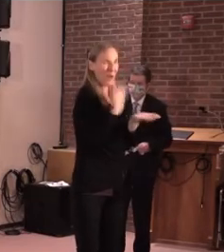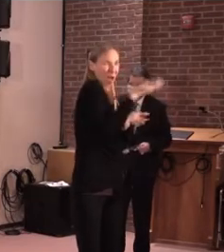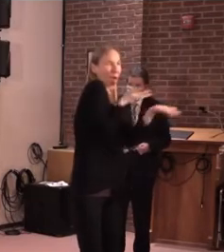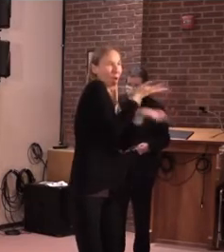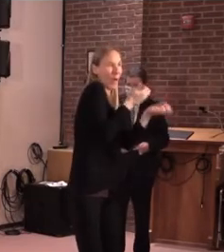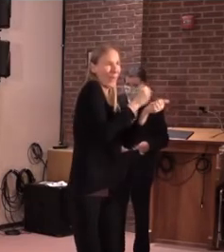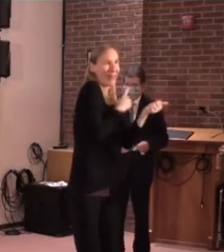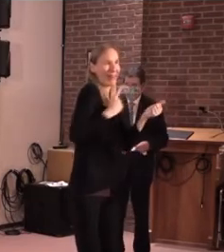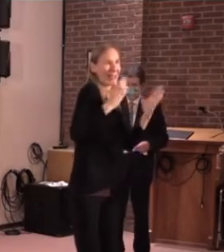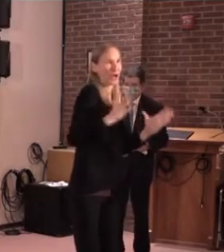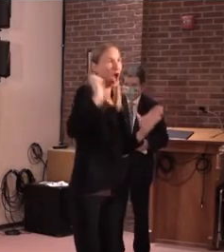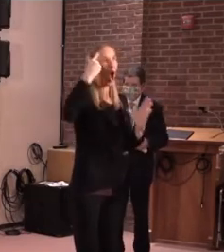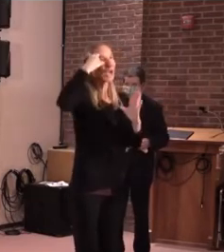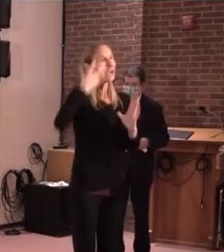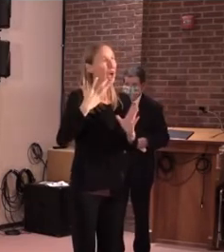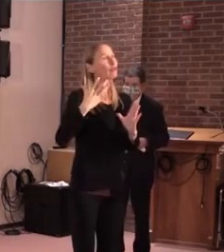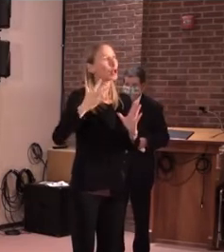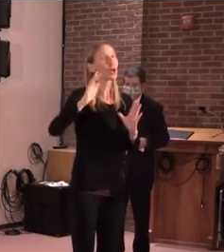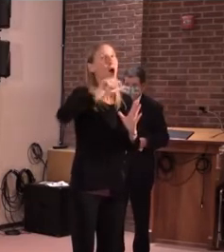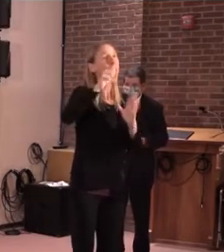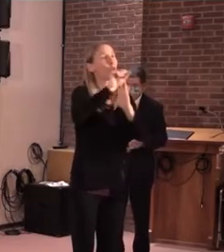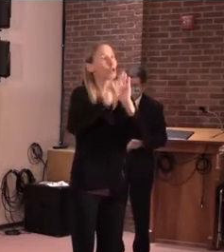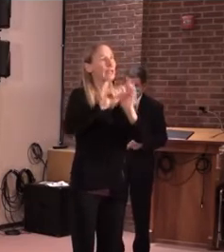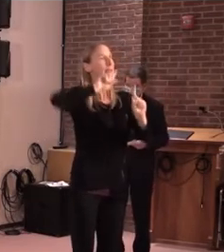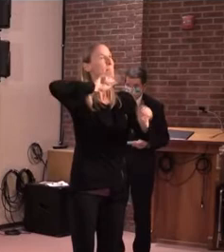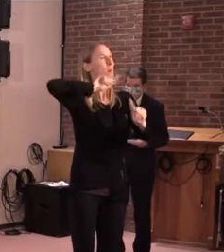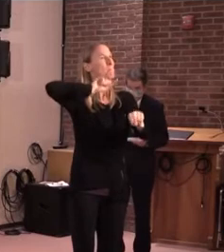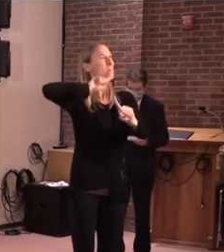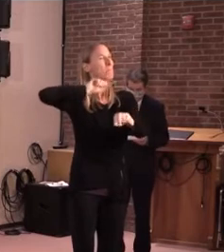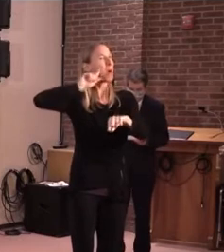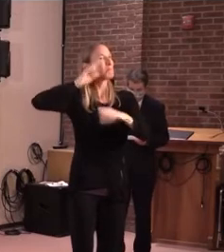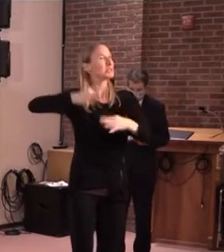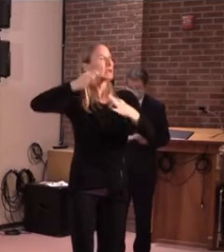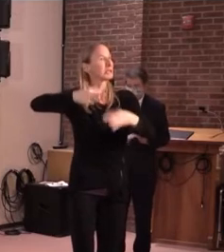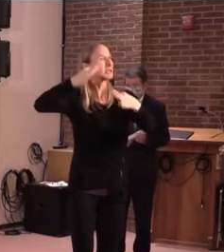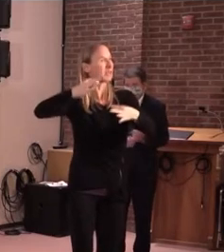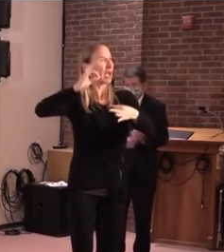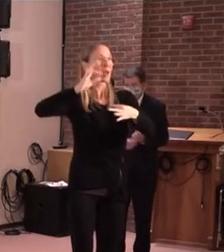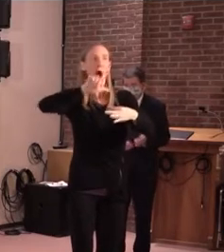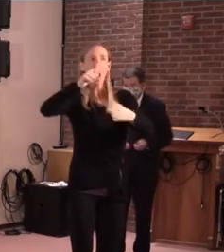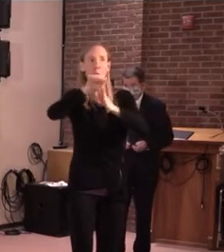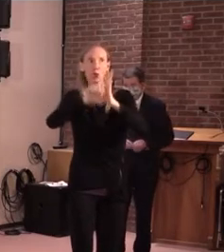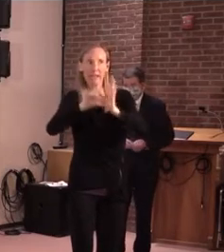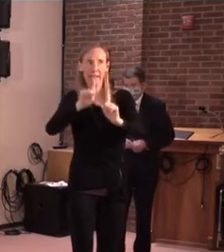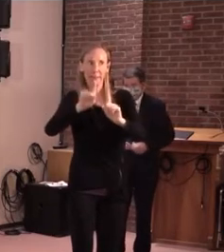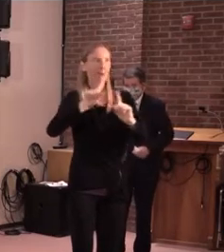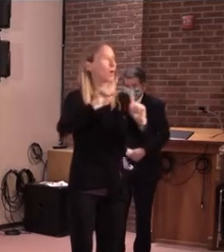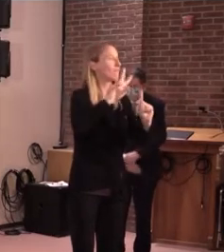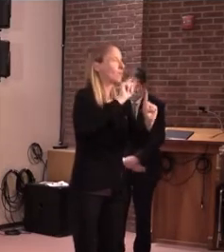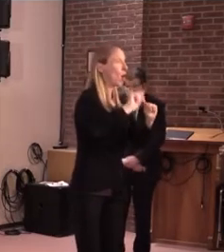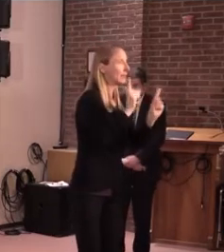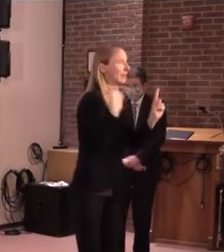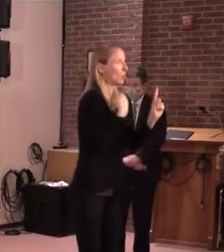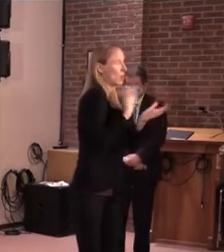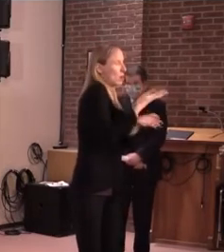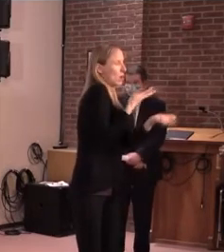just the control of the governor as it is in other states. So I just want to remind everyone, this is just our proposal at this point.